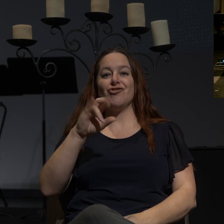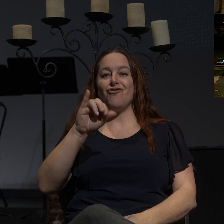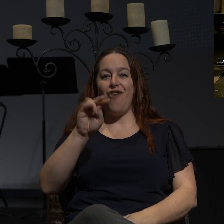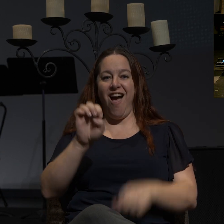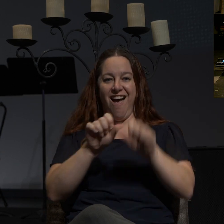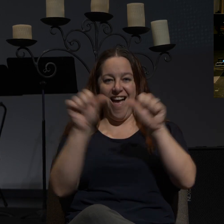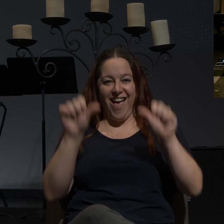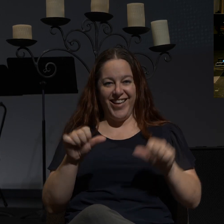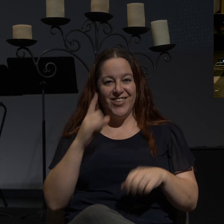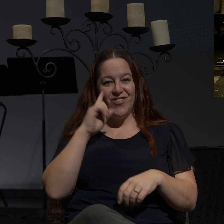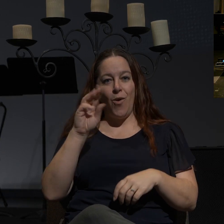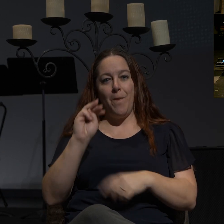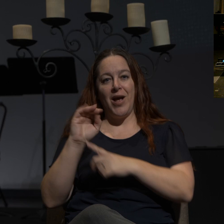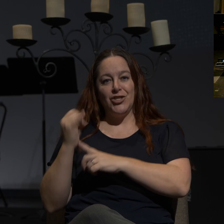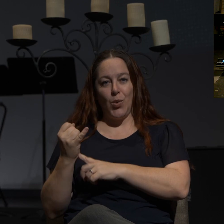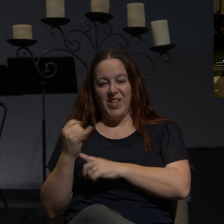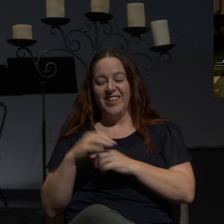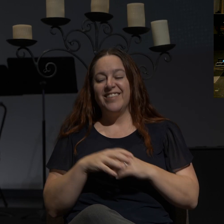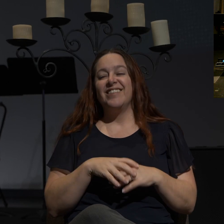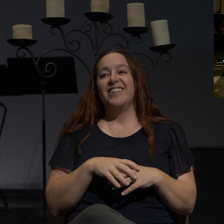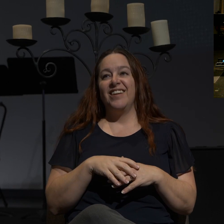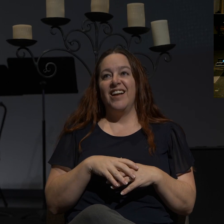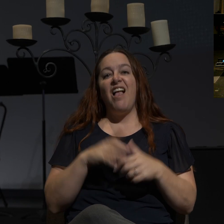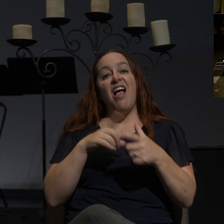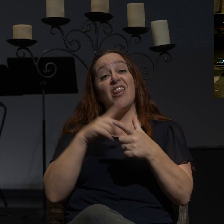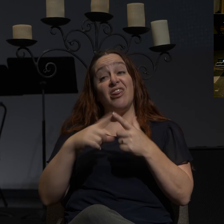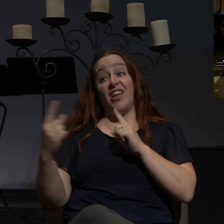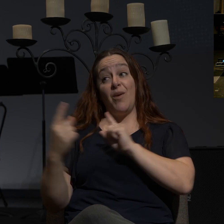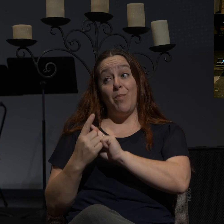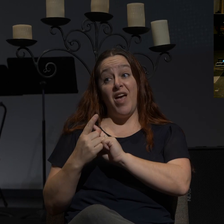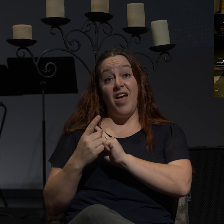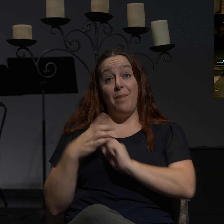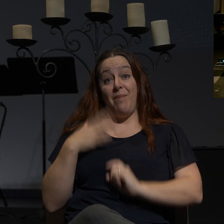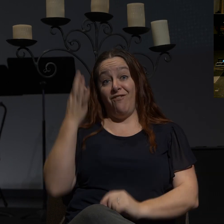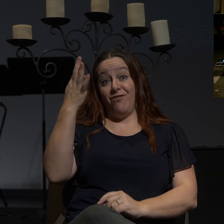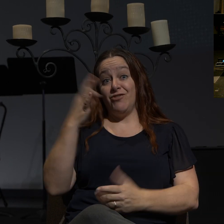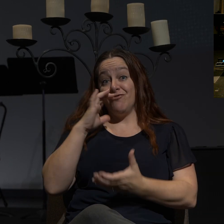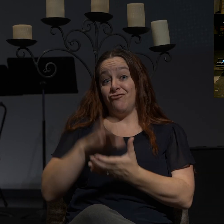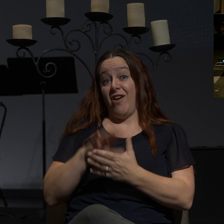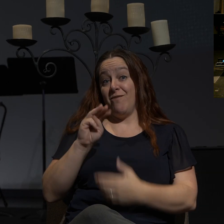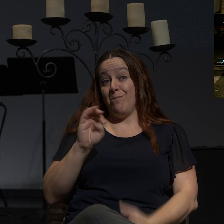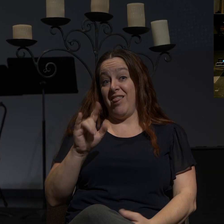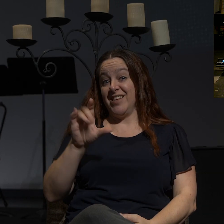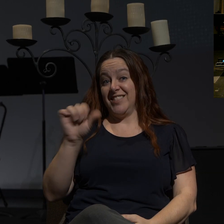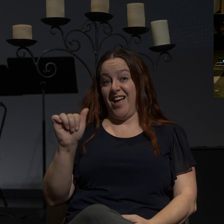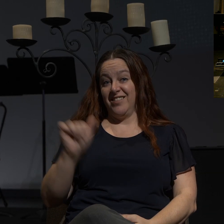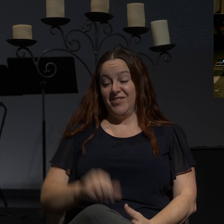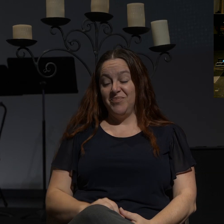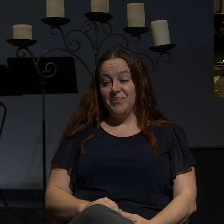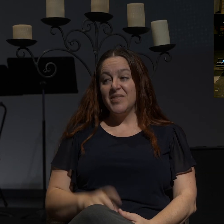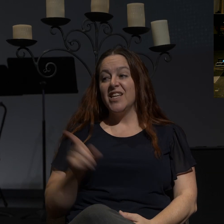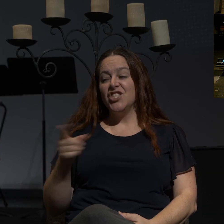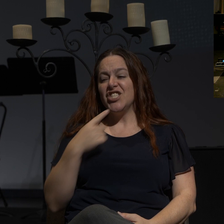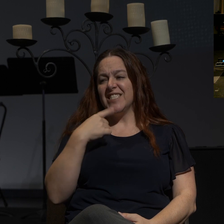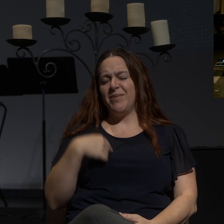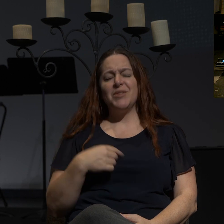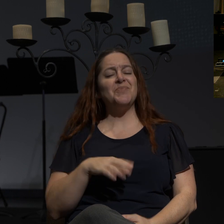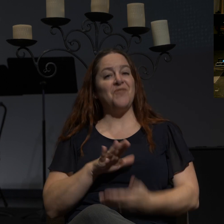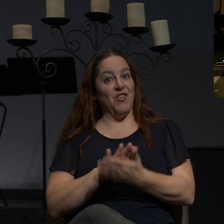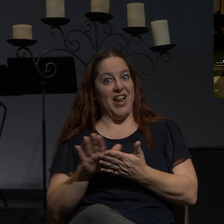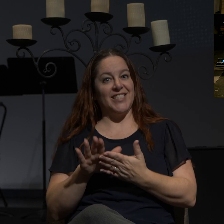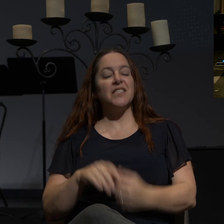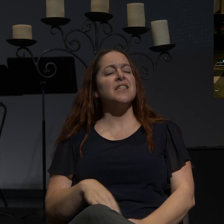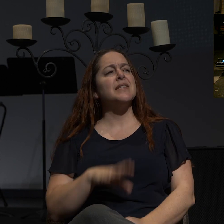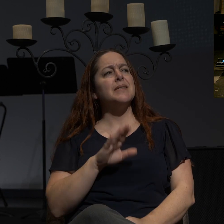Michael Jordan. And then I met my future wife, Melissa. And she said to me very